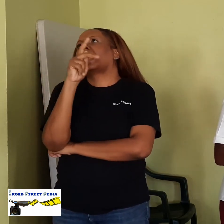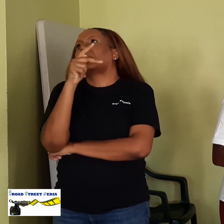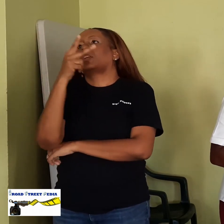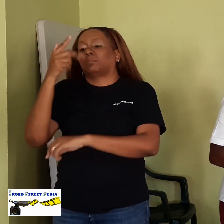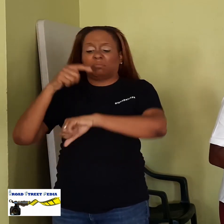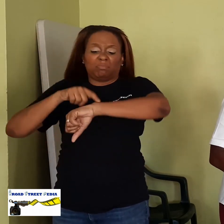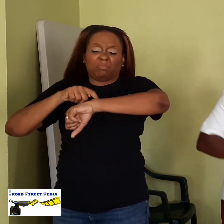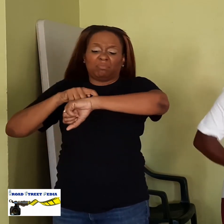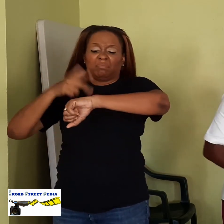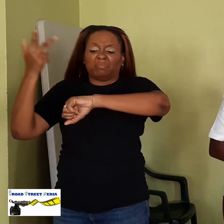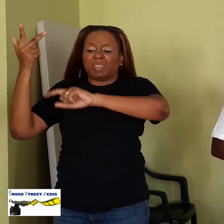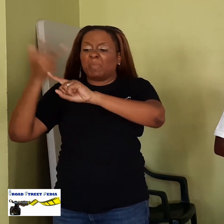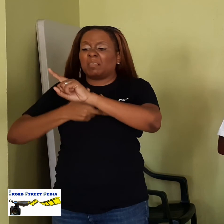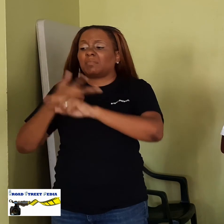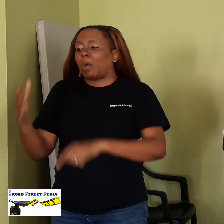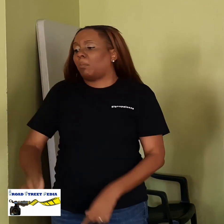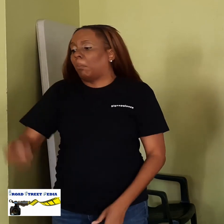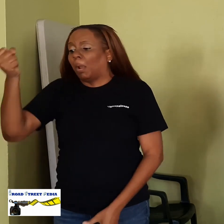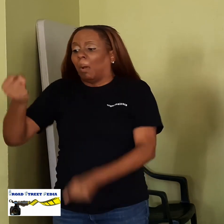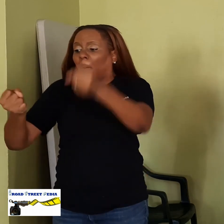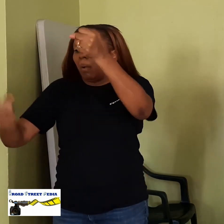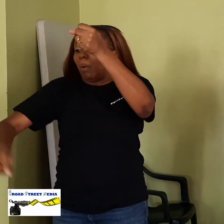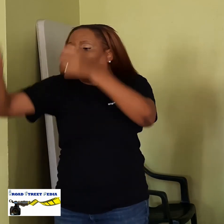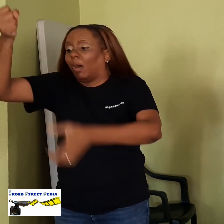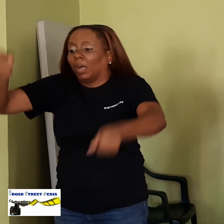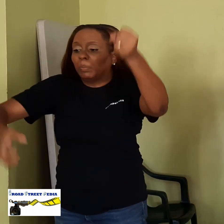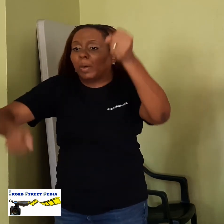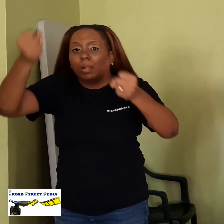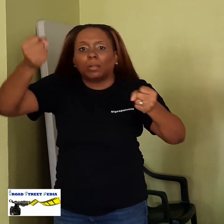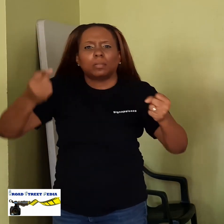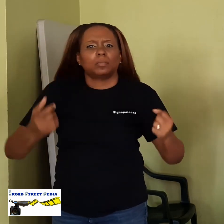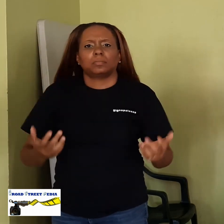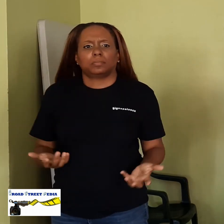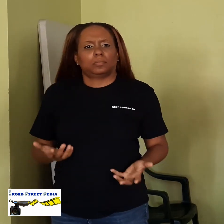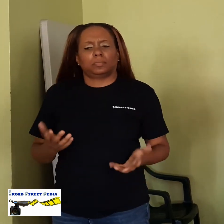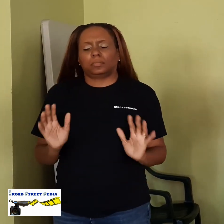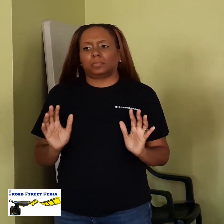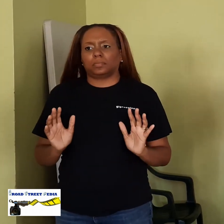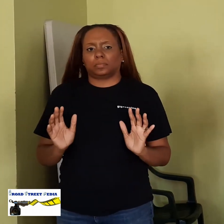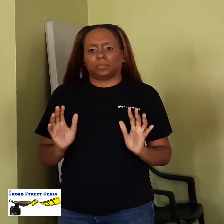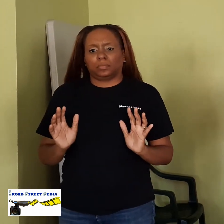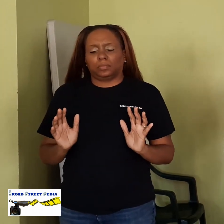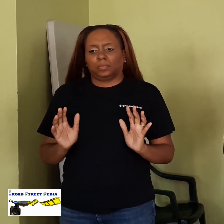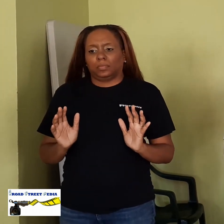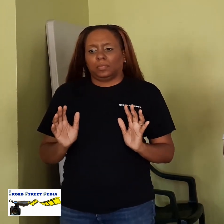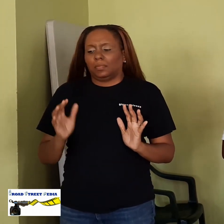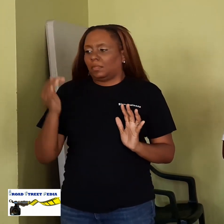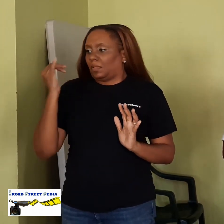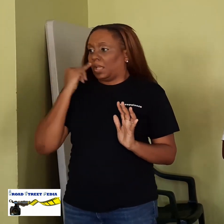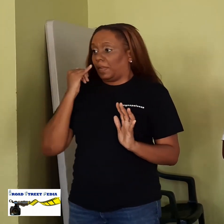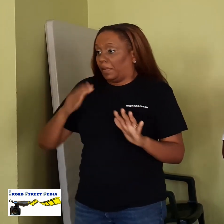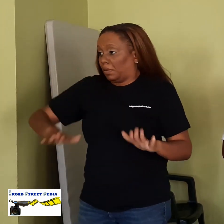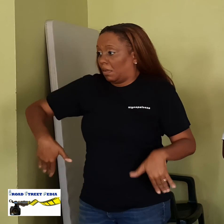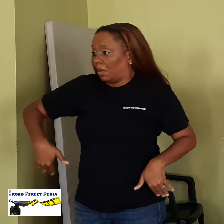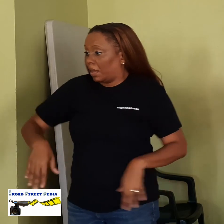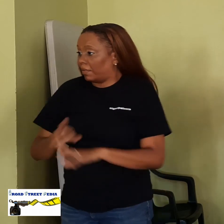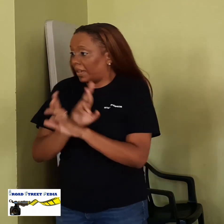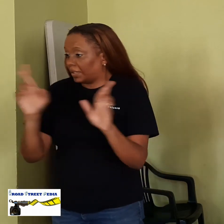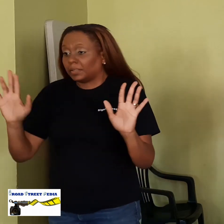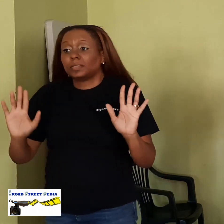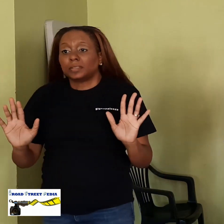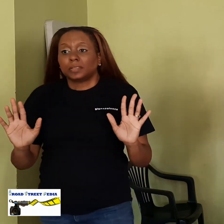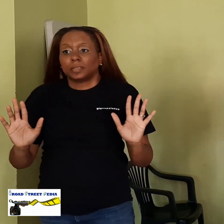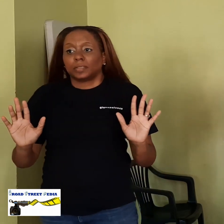so let me pull out my carrots. As long as you leave the ones that are not fully developed into the soil, they